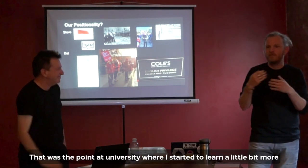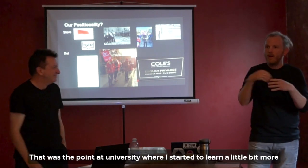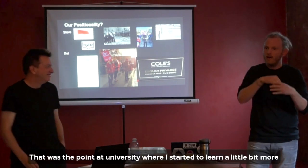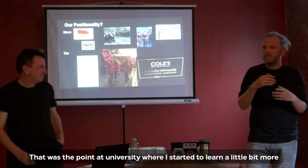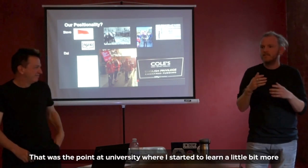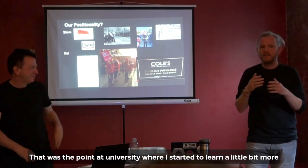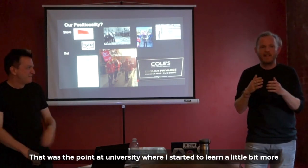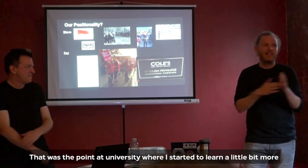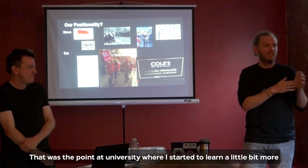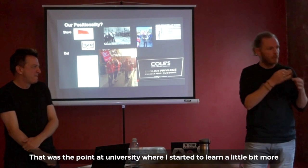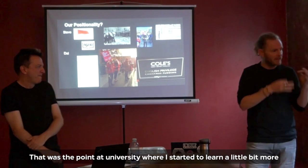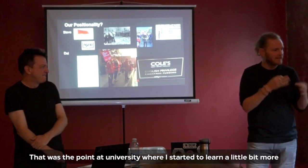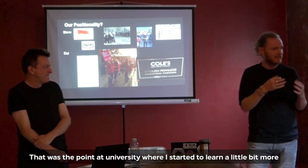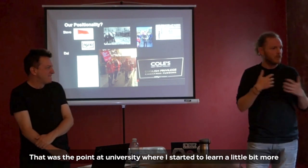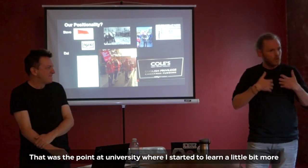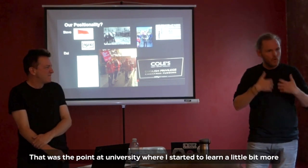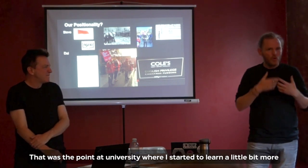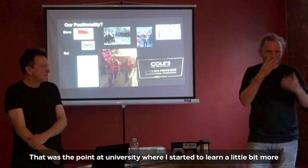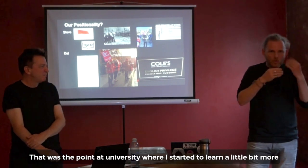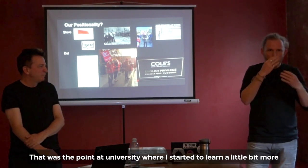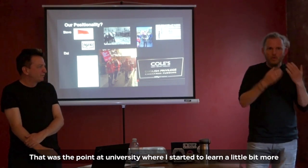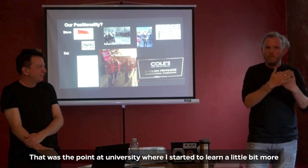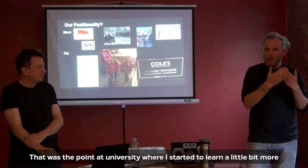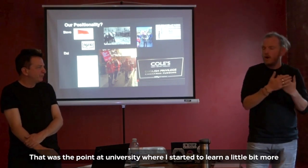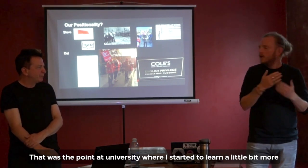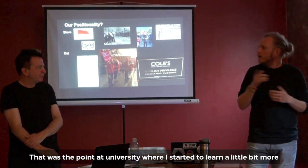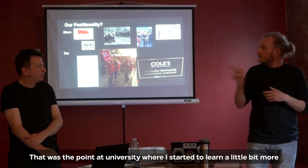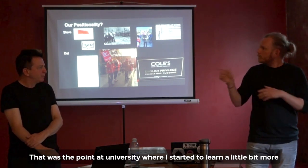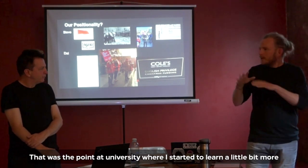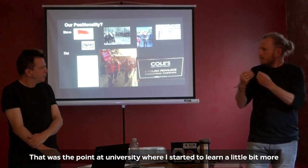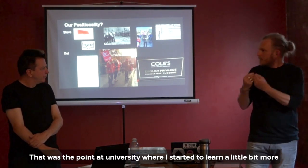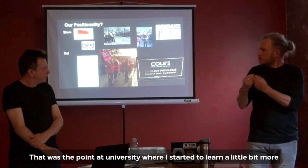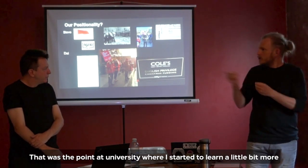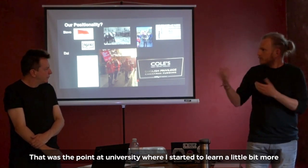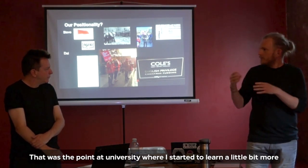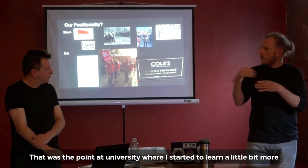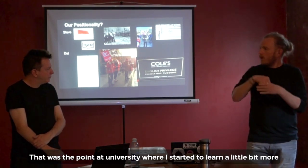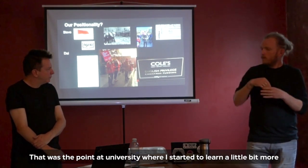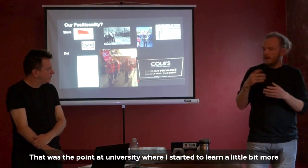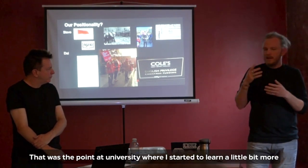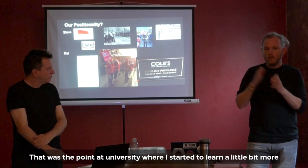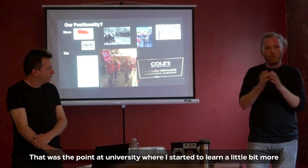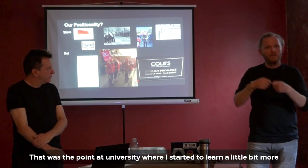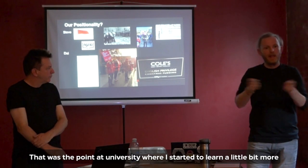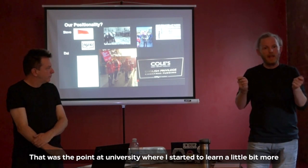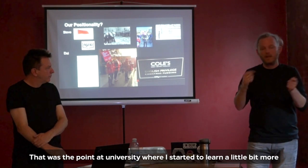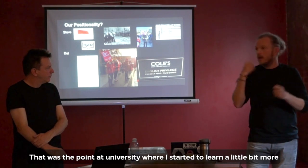But yeah, so that was the point at university where I started to learn a little bit more, kind of